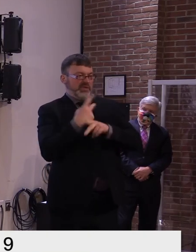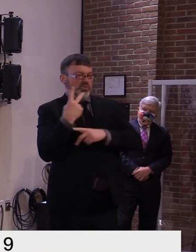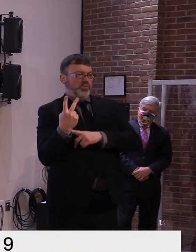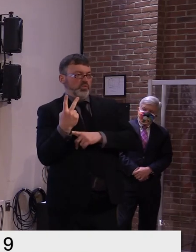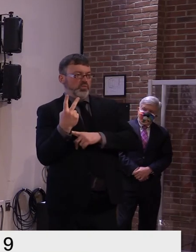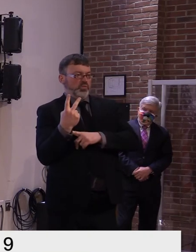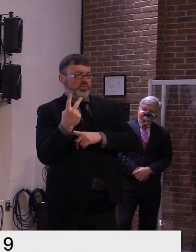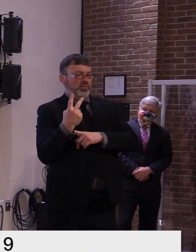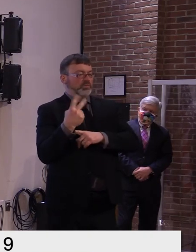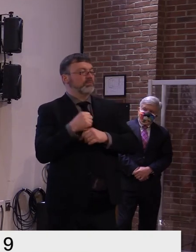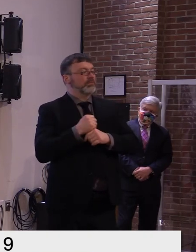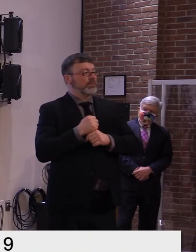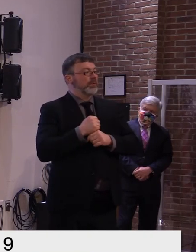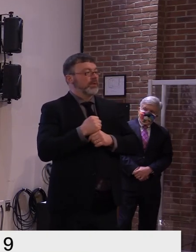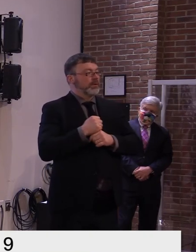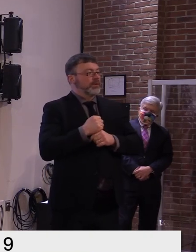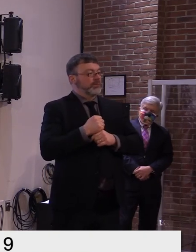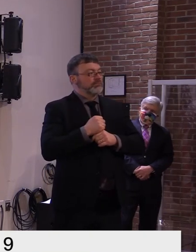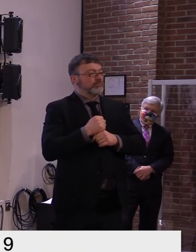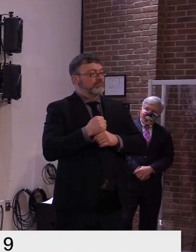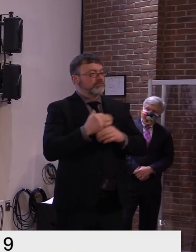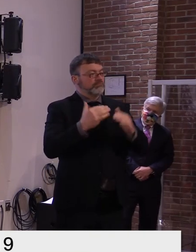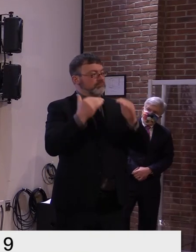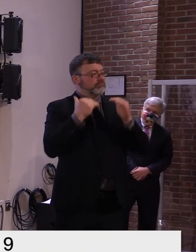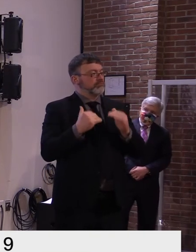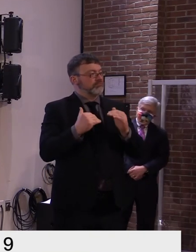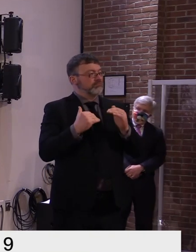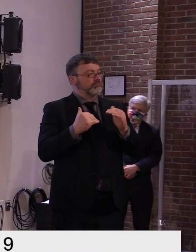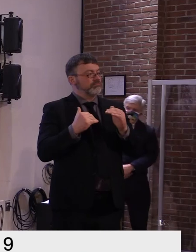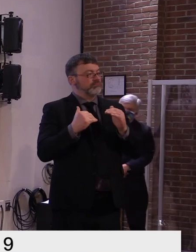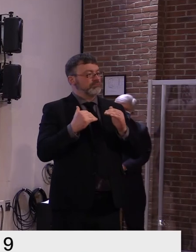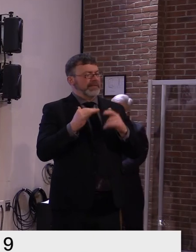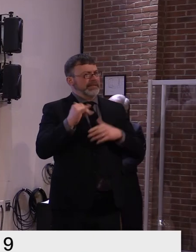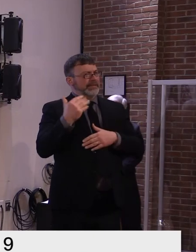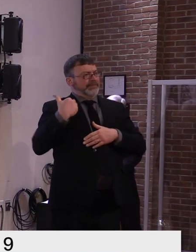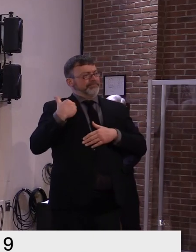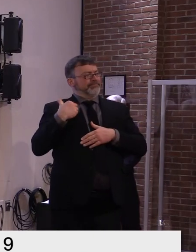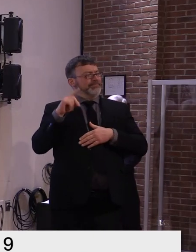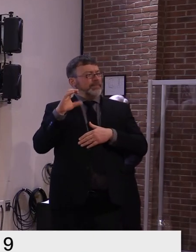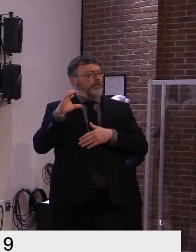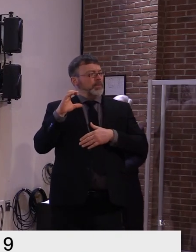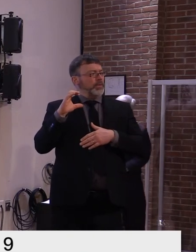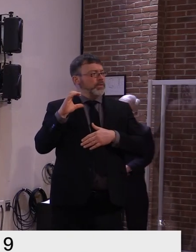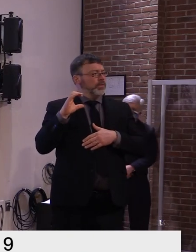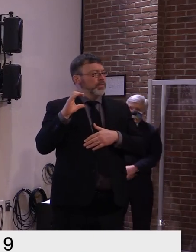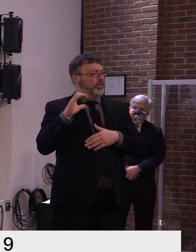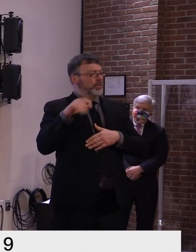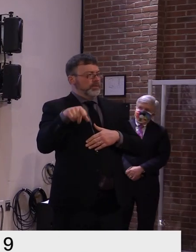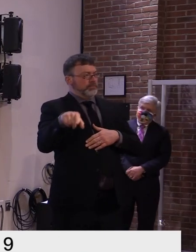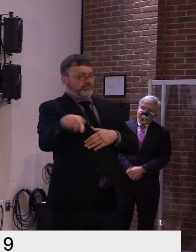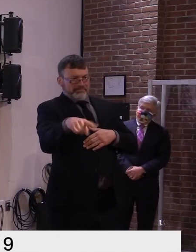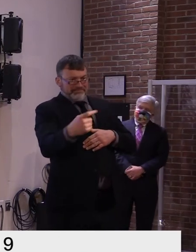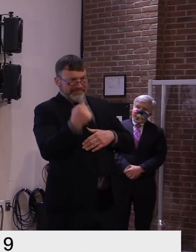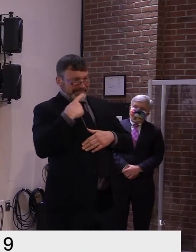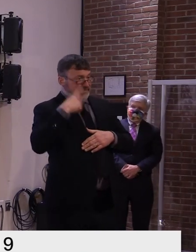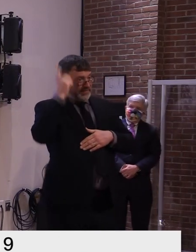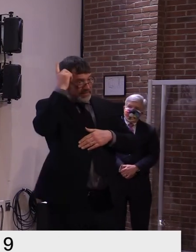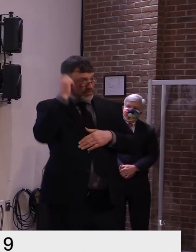I think in mid-December, I got asked a question about Down syndrome and said that people with Down